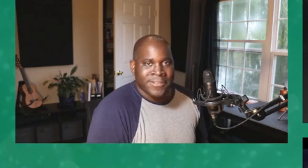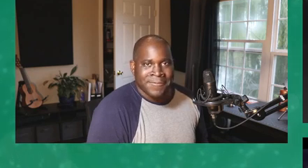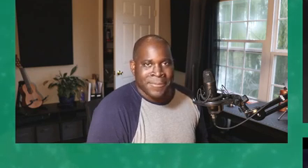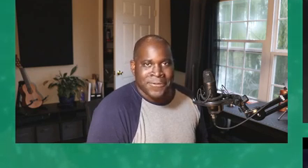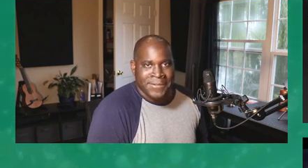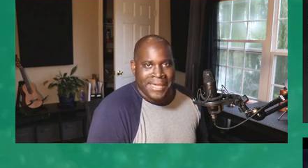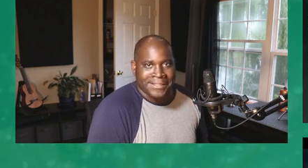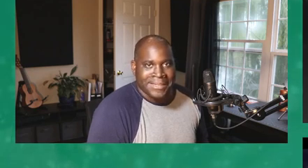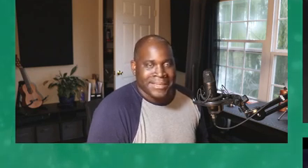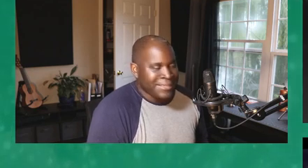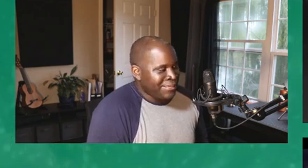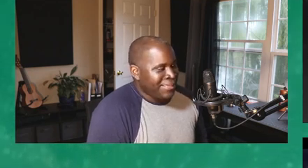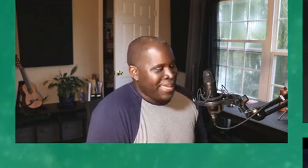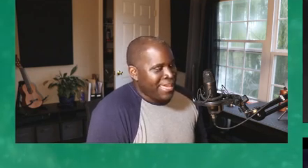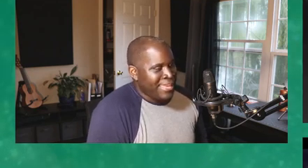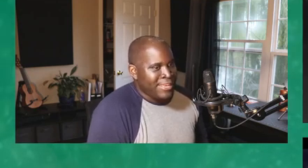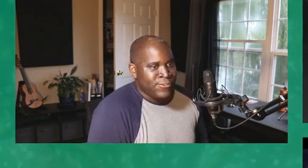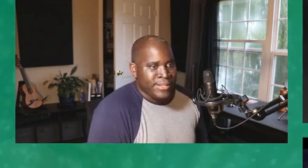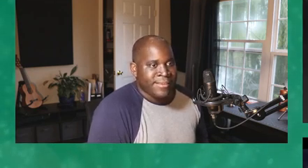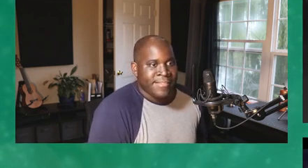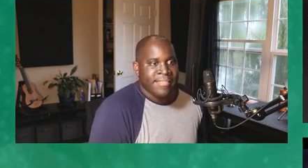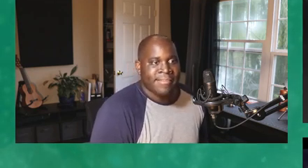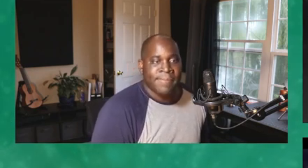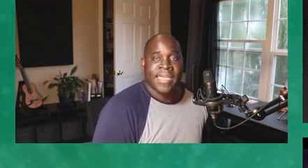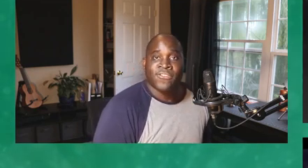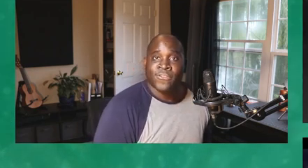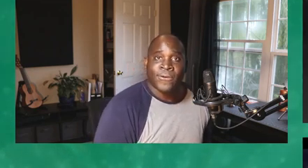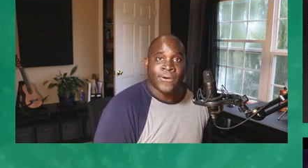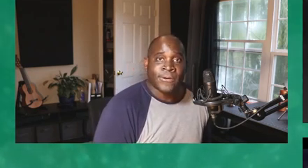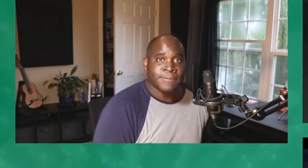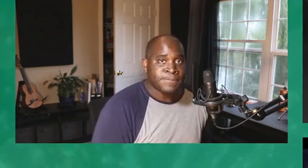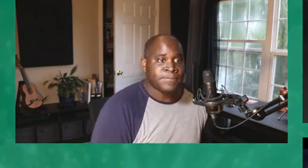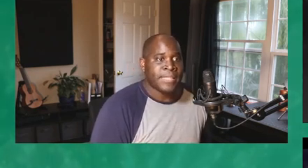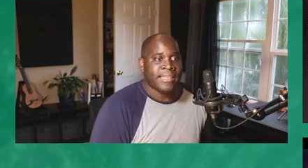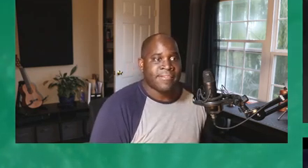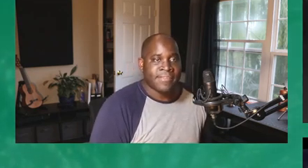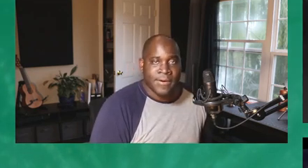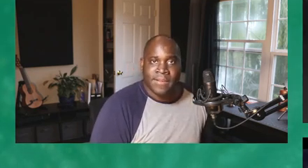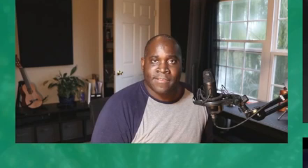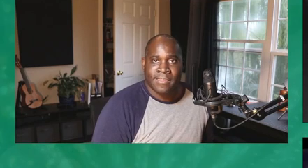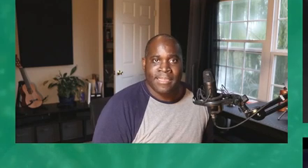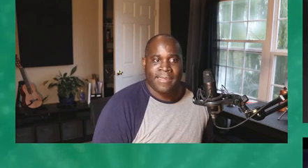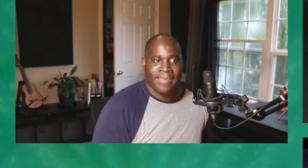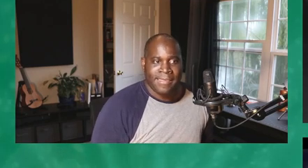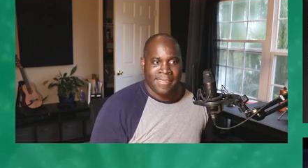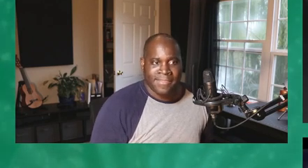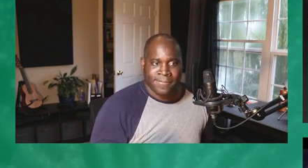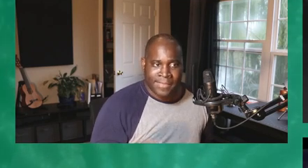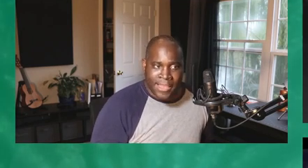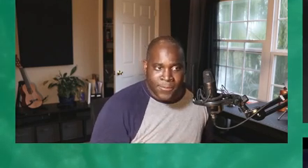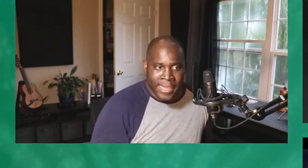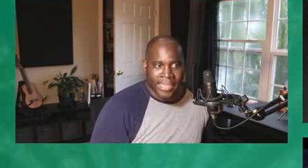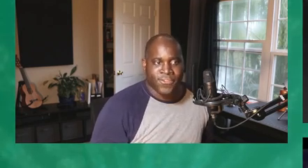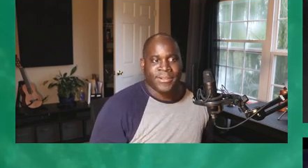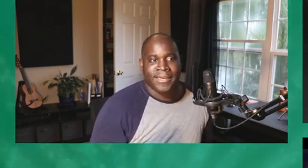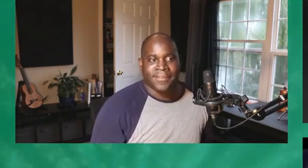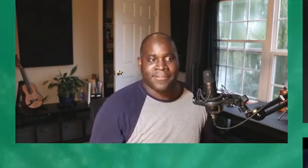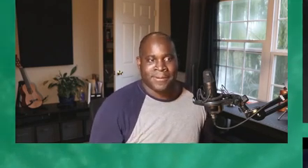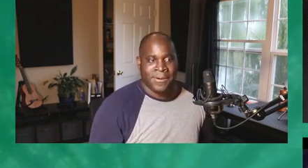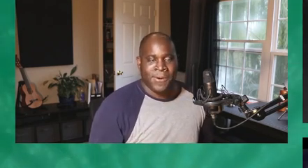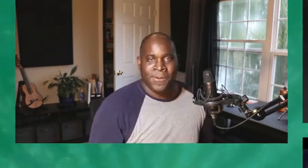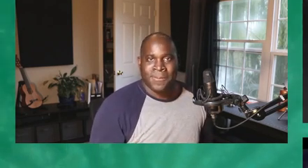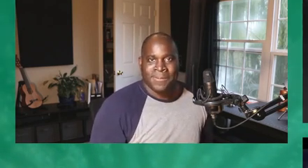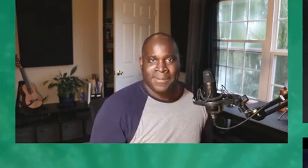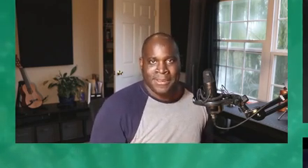with almost a different personality. And she does not seem as stern and as serious in this flashback as she